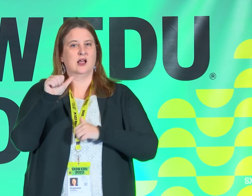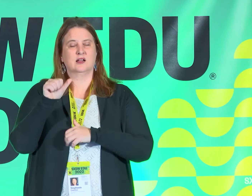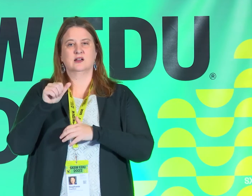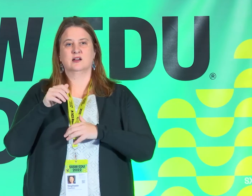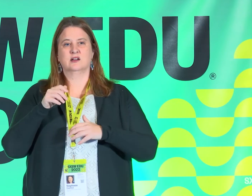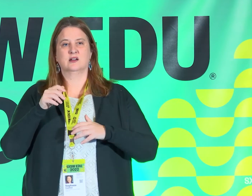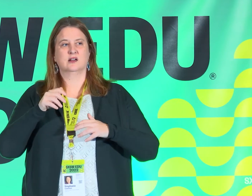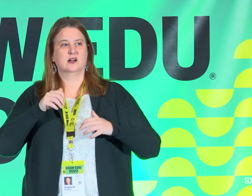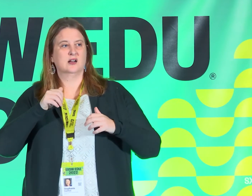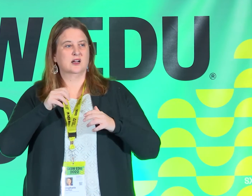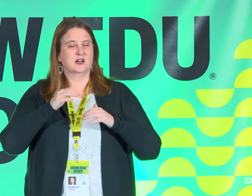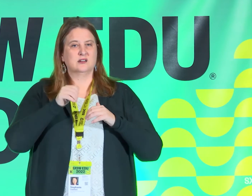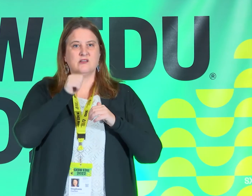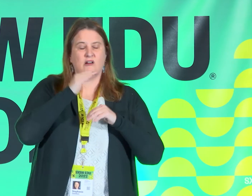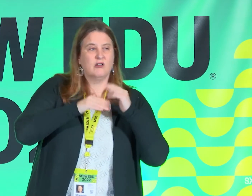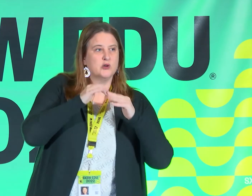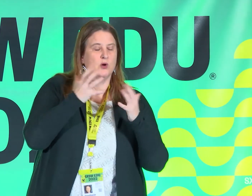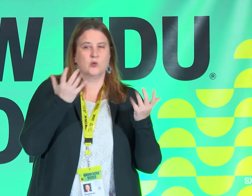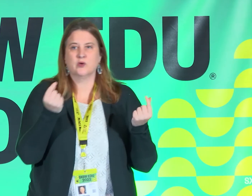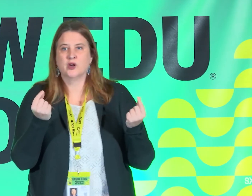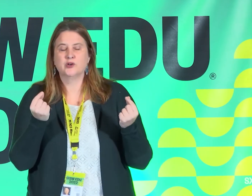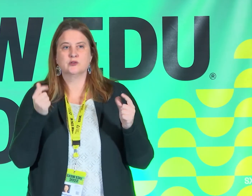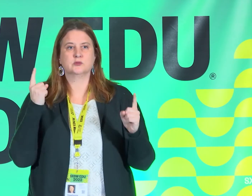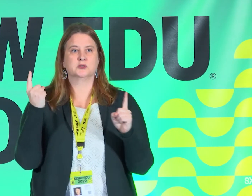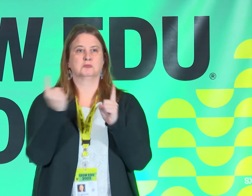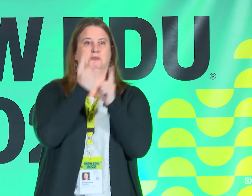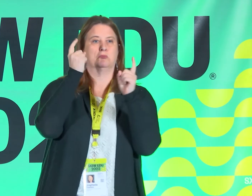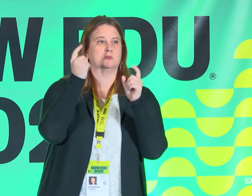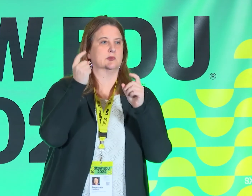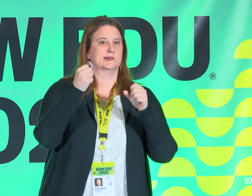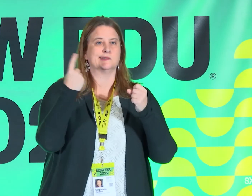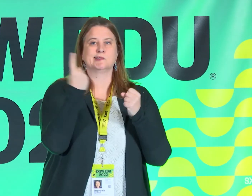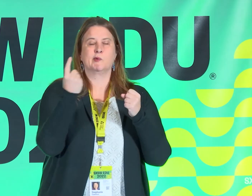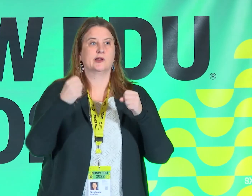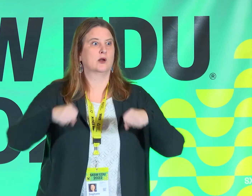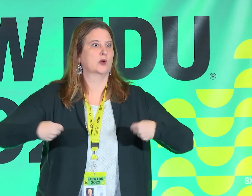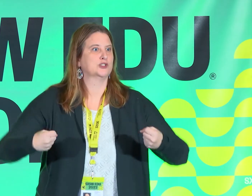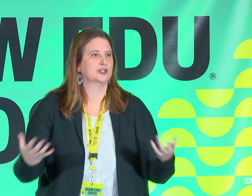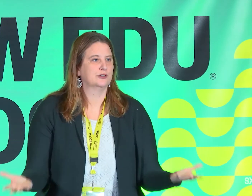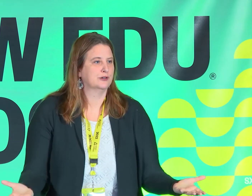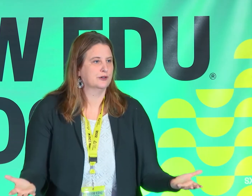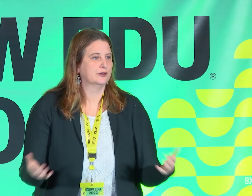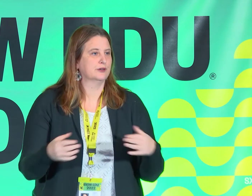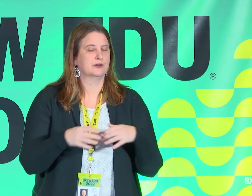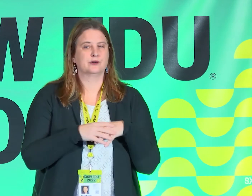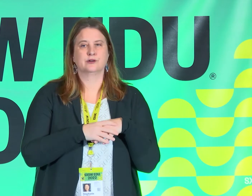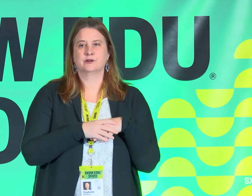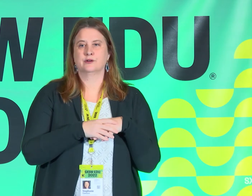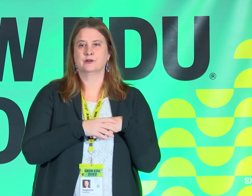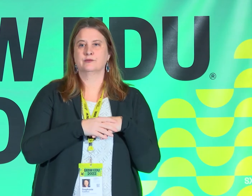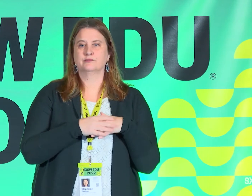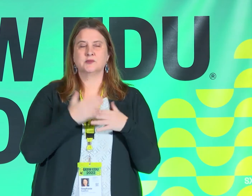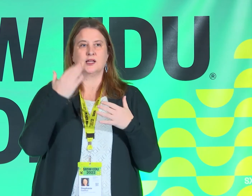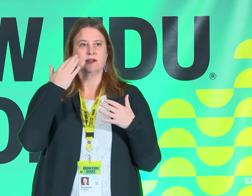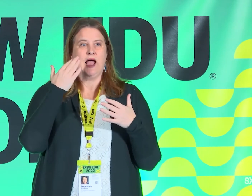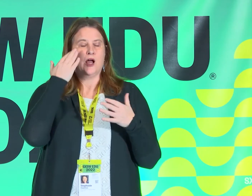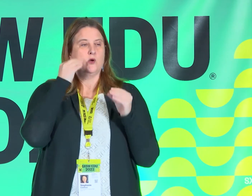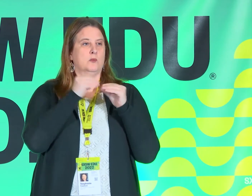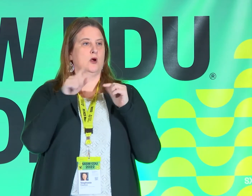feel as maybe awkward or hesitant or uncomfortable when they meet a person with a disability. Let's say a person in a wheelchair. They know